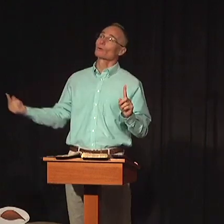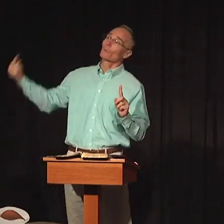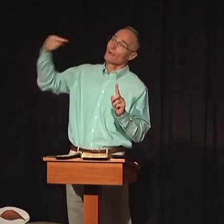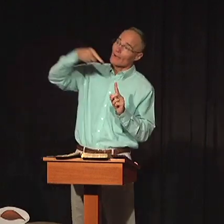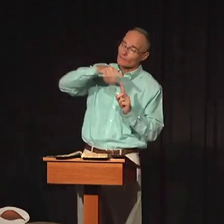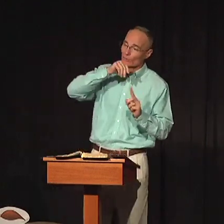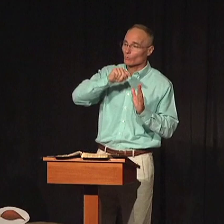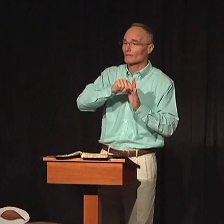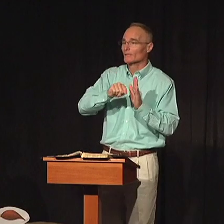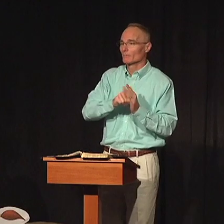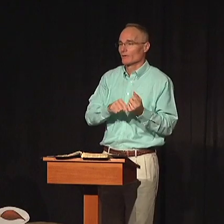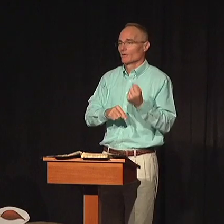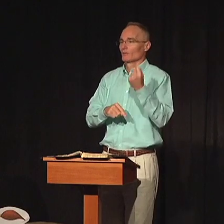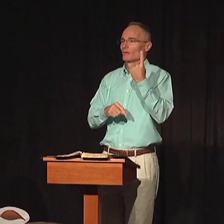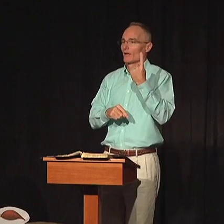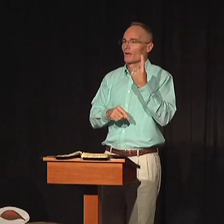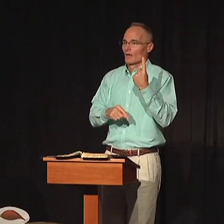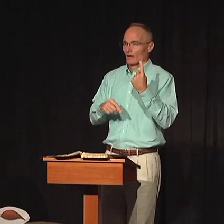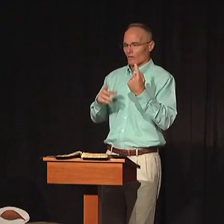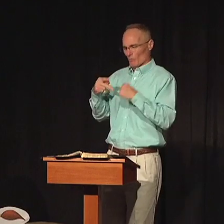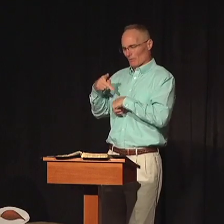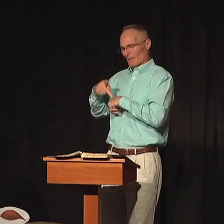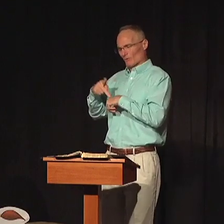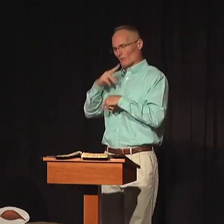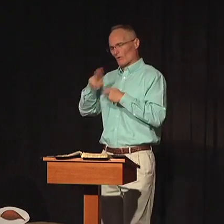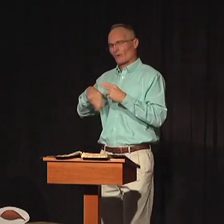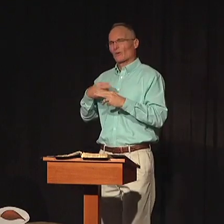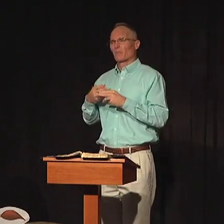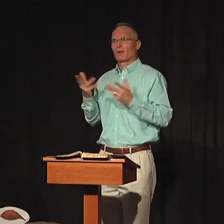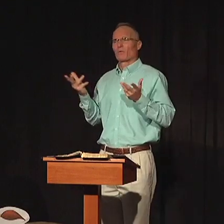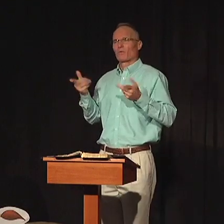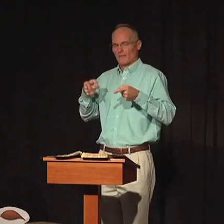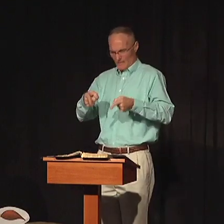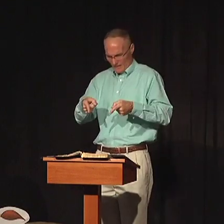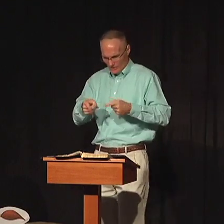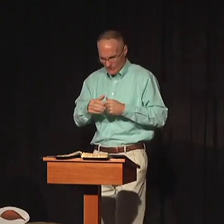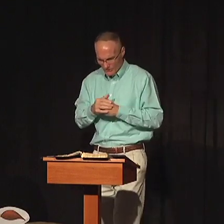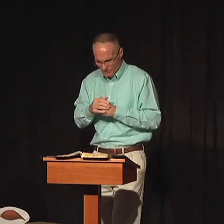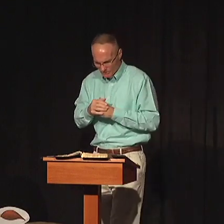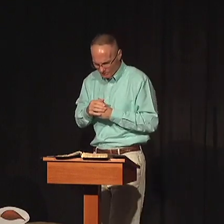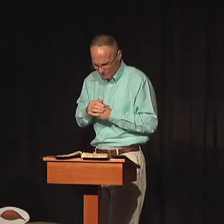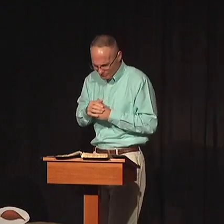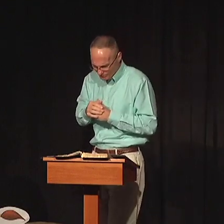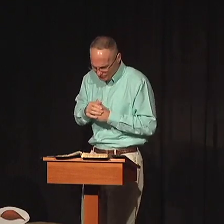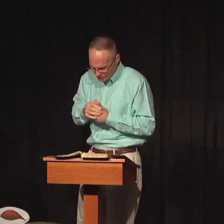So that means when you go back to the Old Testament, you understand what Peter was talking about here.